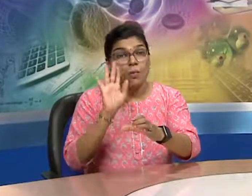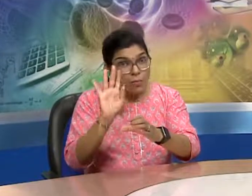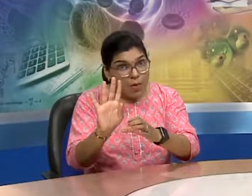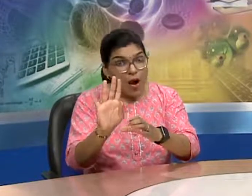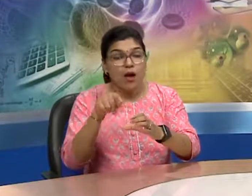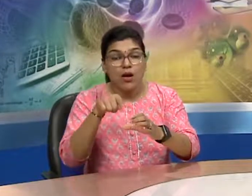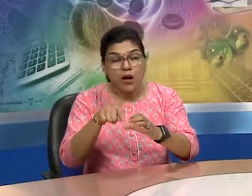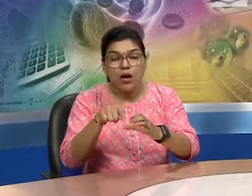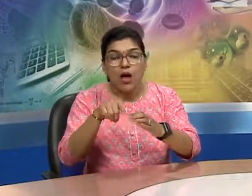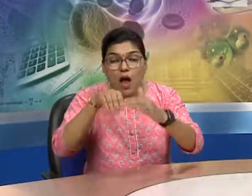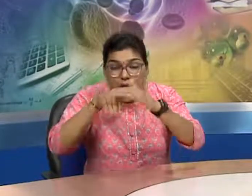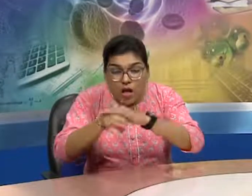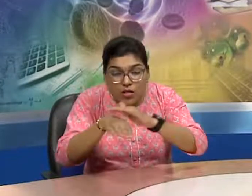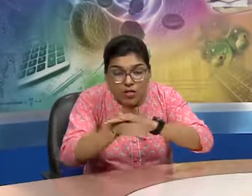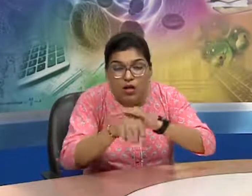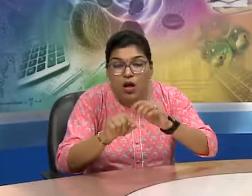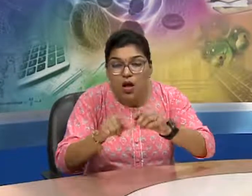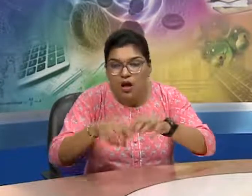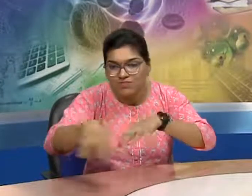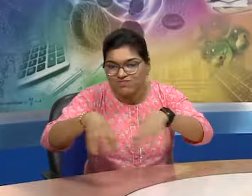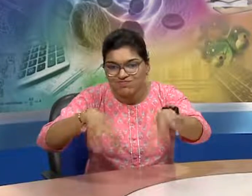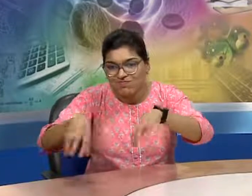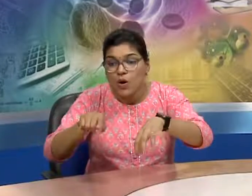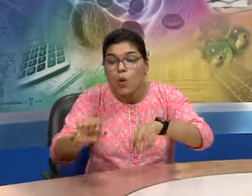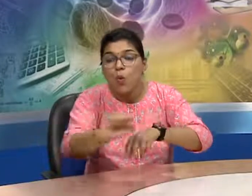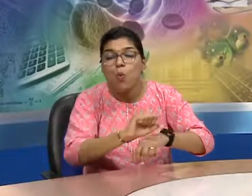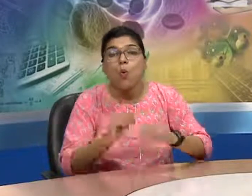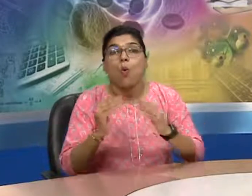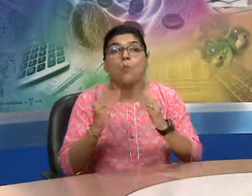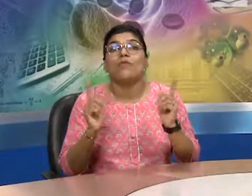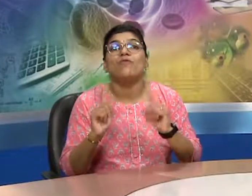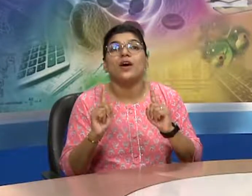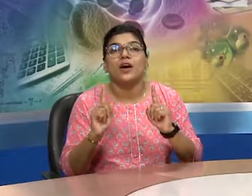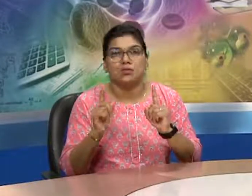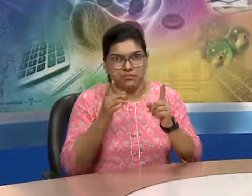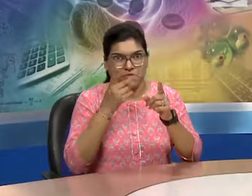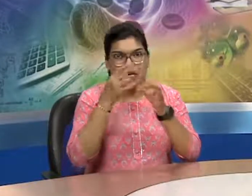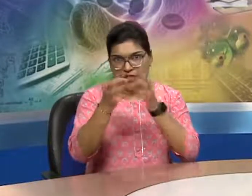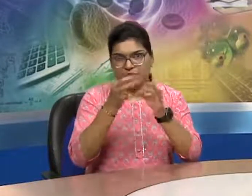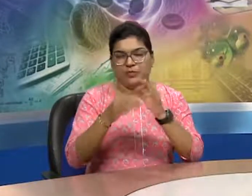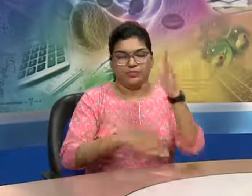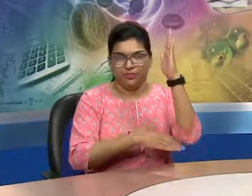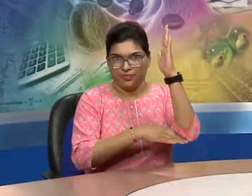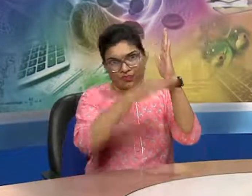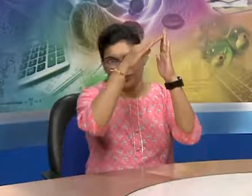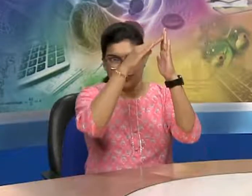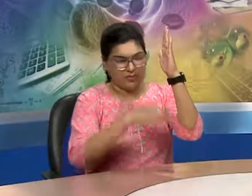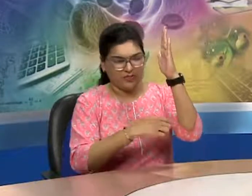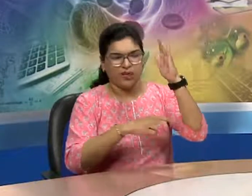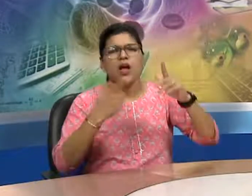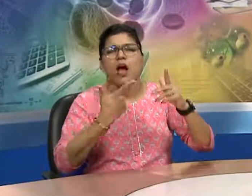tree, and there are some insects which are under the ground also.